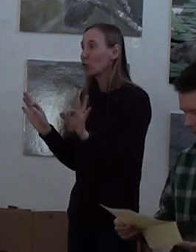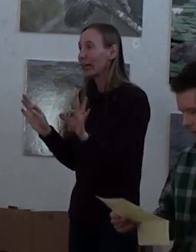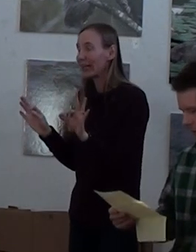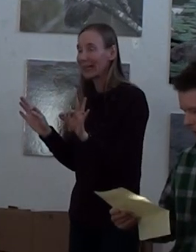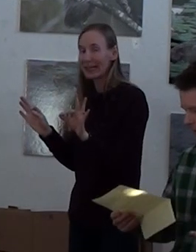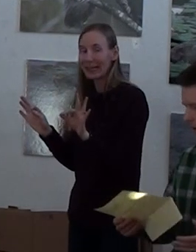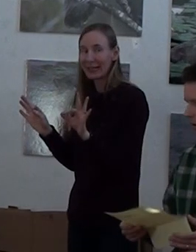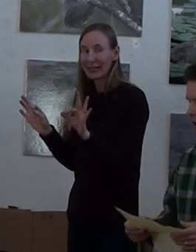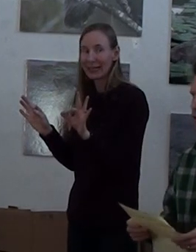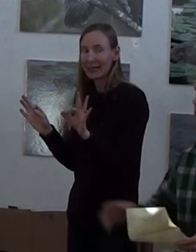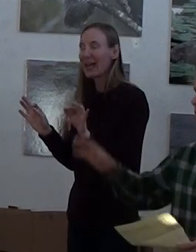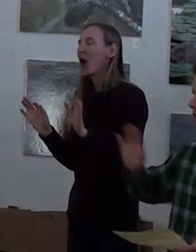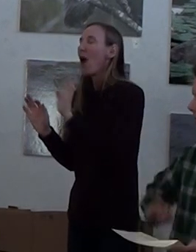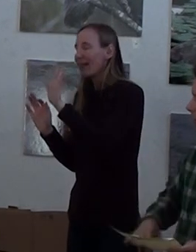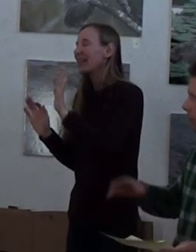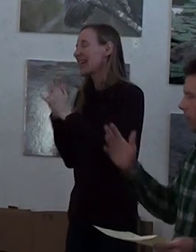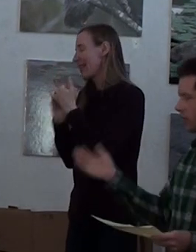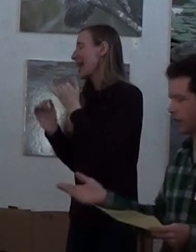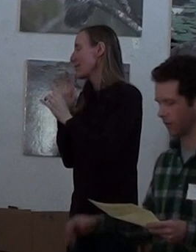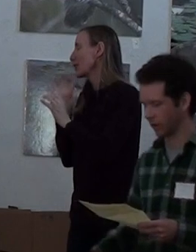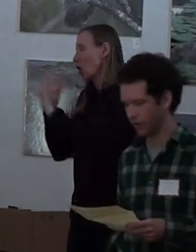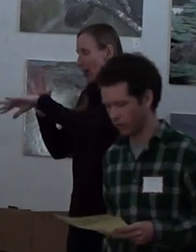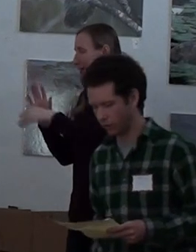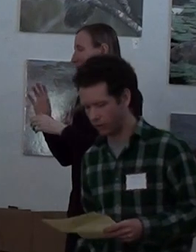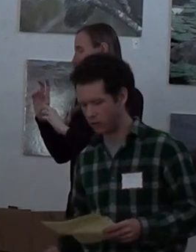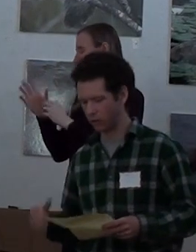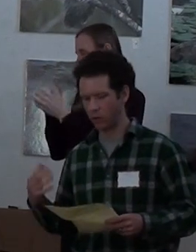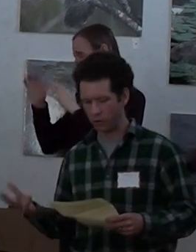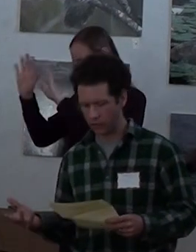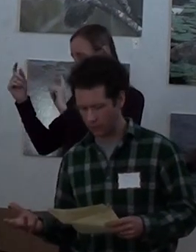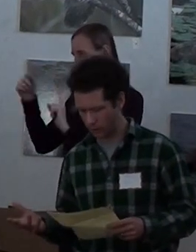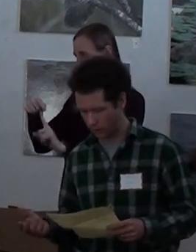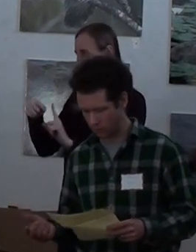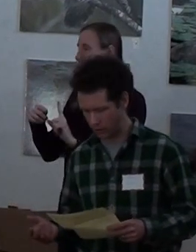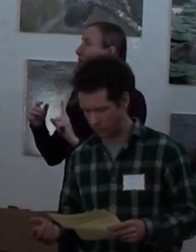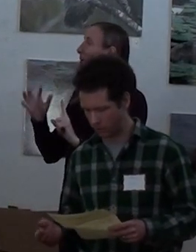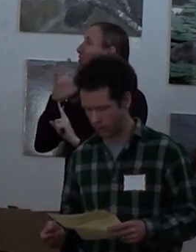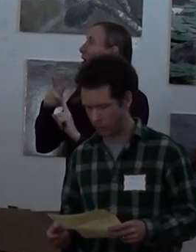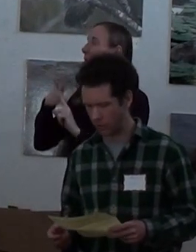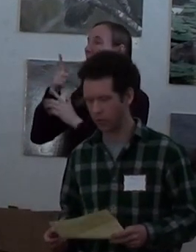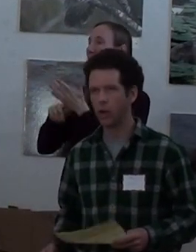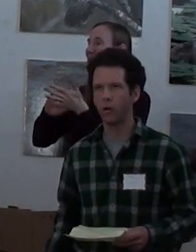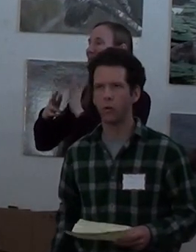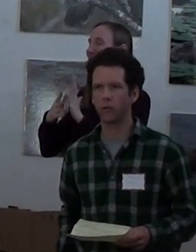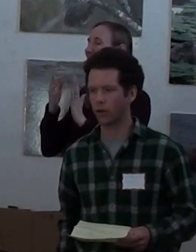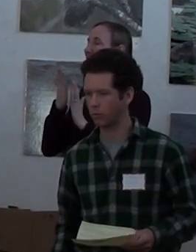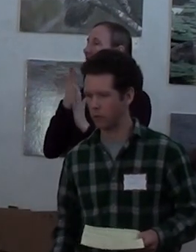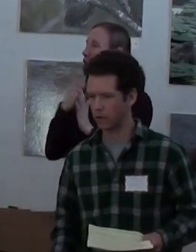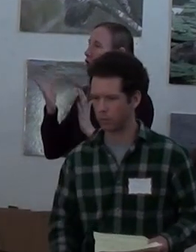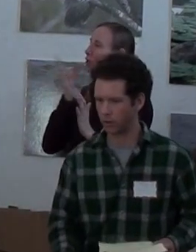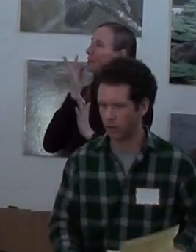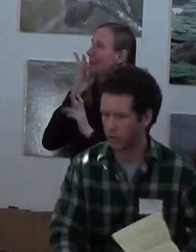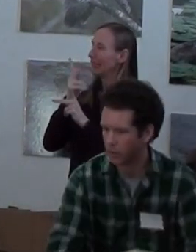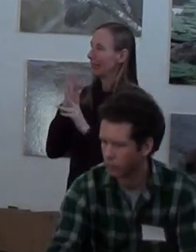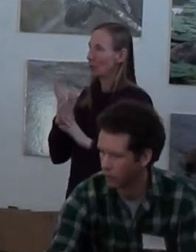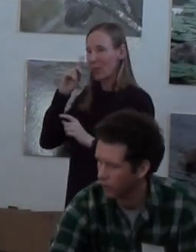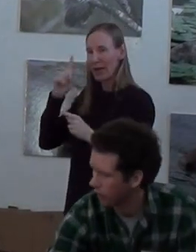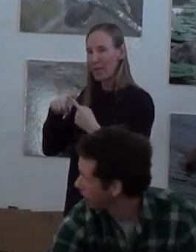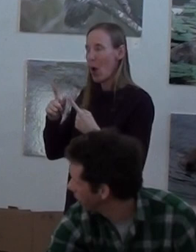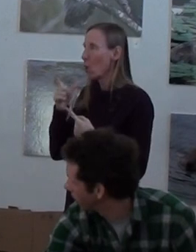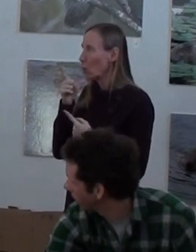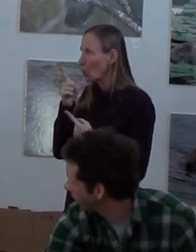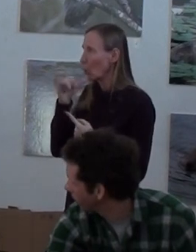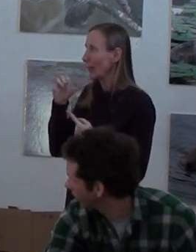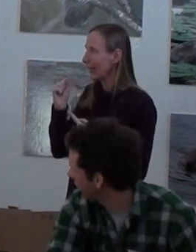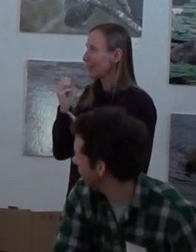It's kind of at the end of my talk. Actually, I'll get to it because it'll finish nicely. So, essentially, what does it take to be a good beekeeper? And if you think of who is a good beekeeper, I just want to